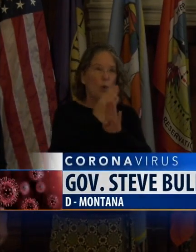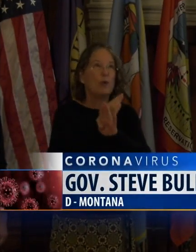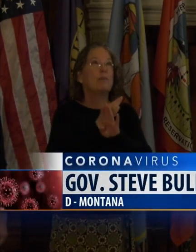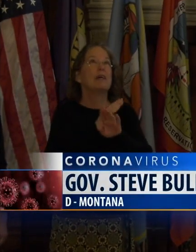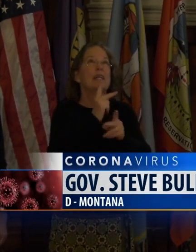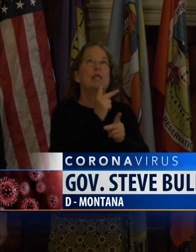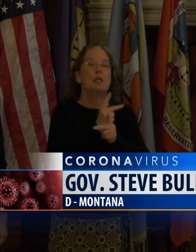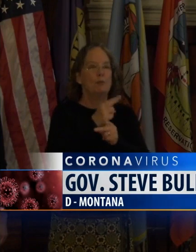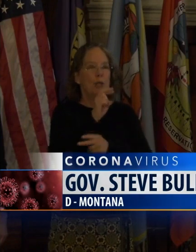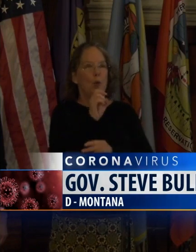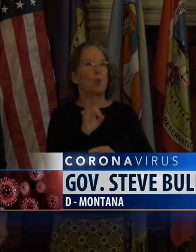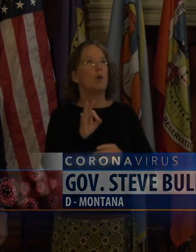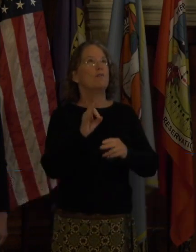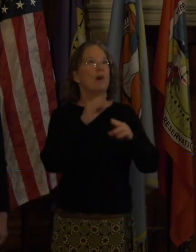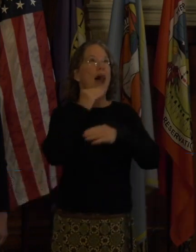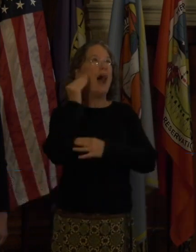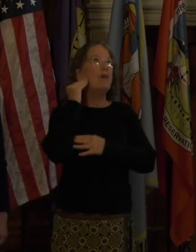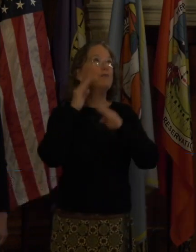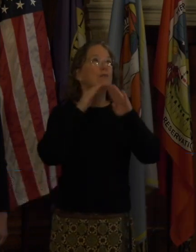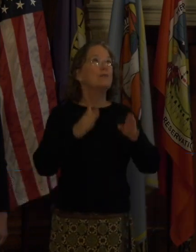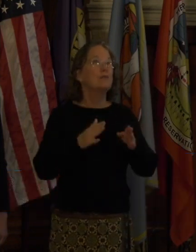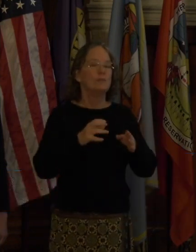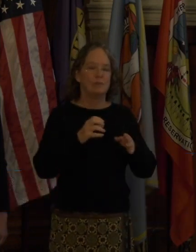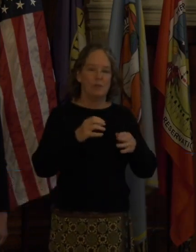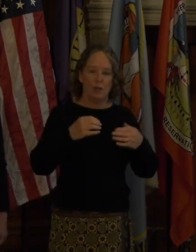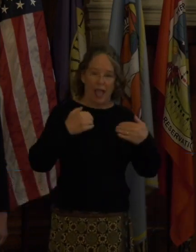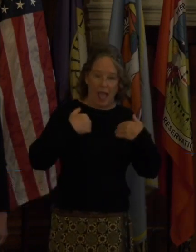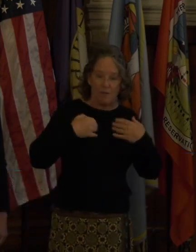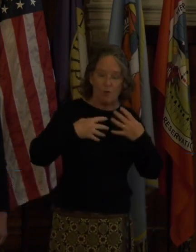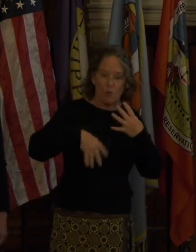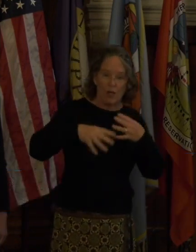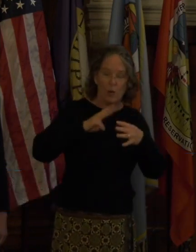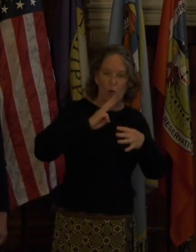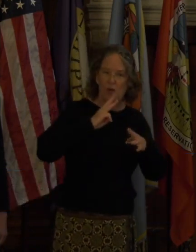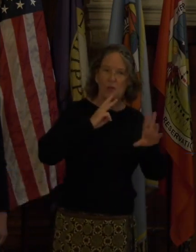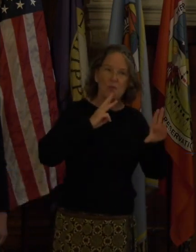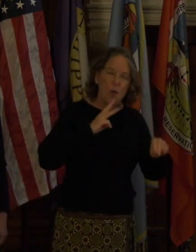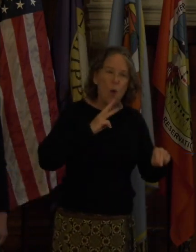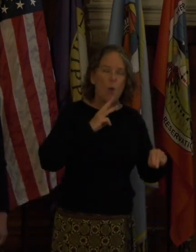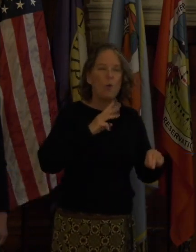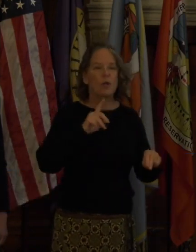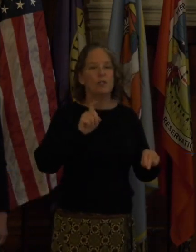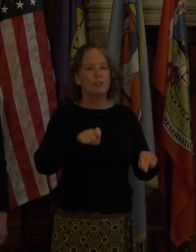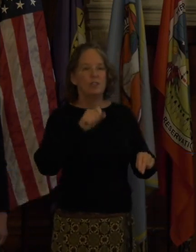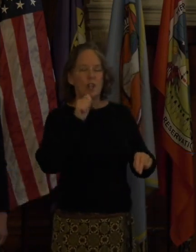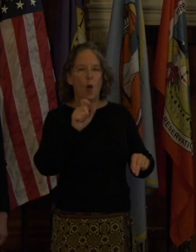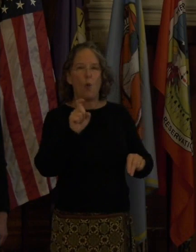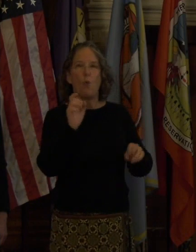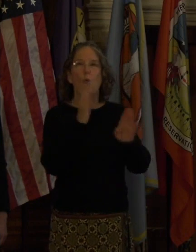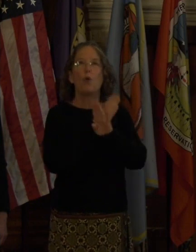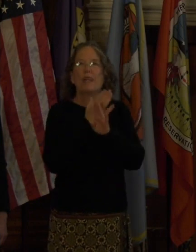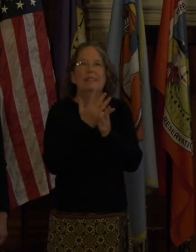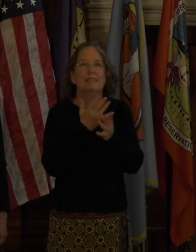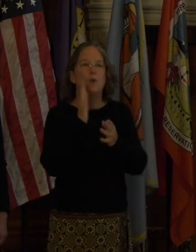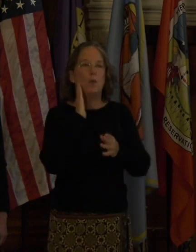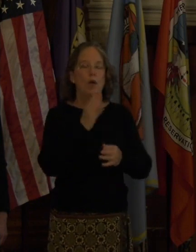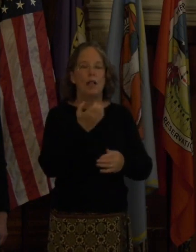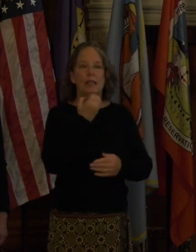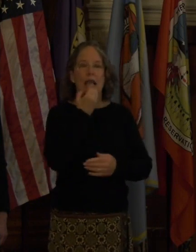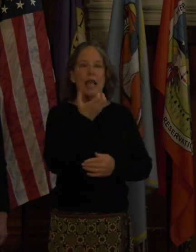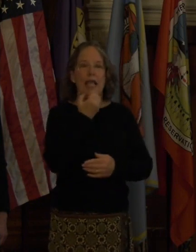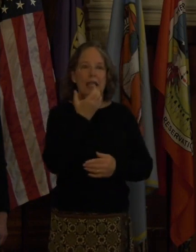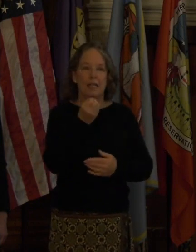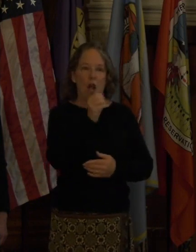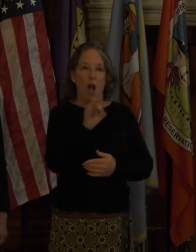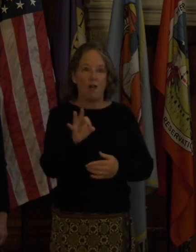heads or if they'll have running water. They shouldn't have to worry about having the heat turned off if they can't